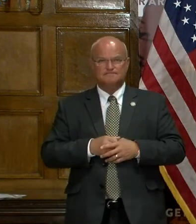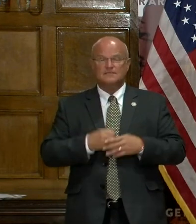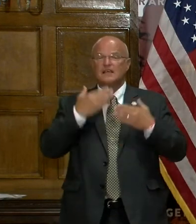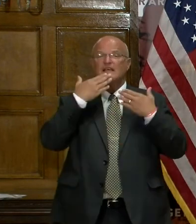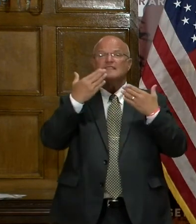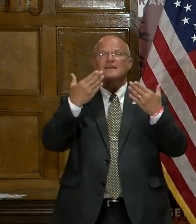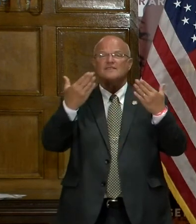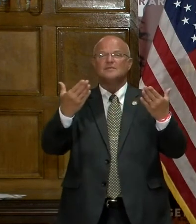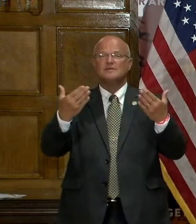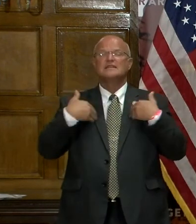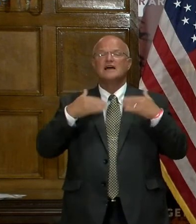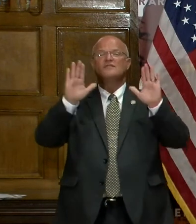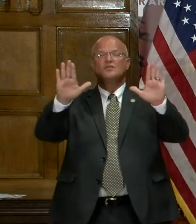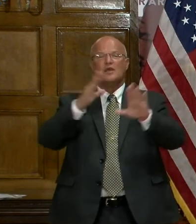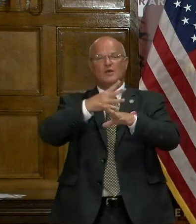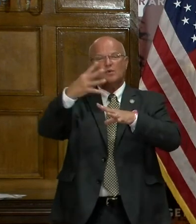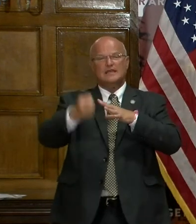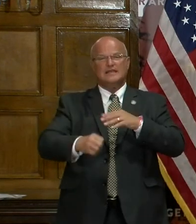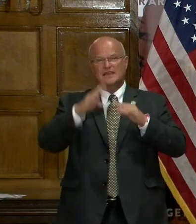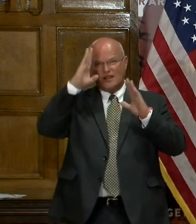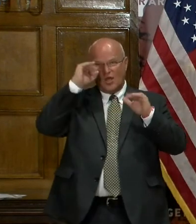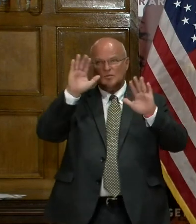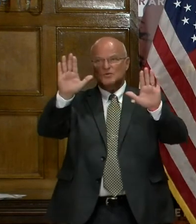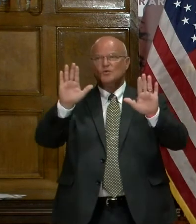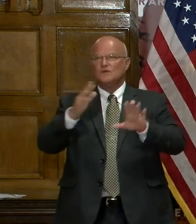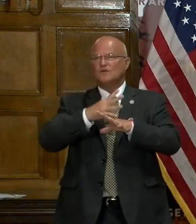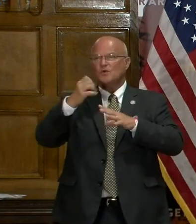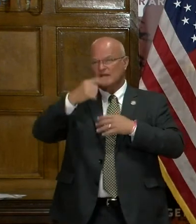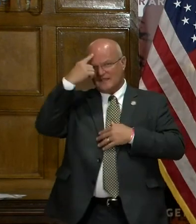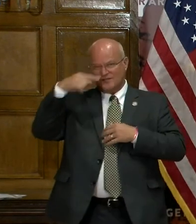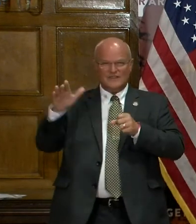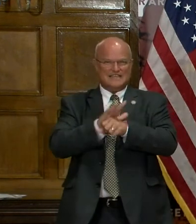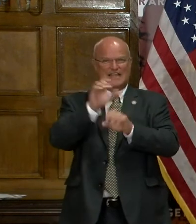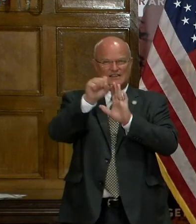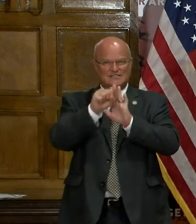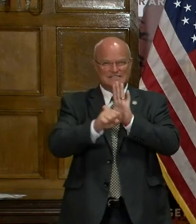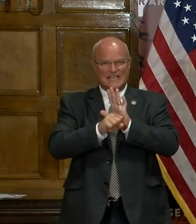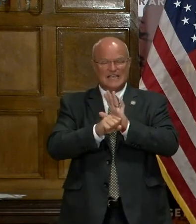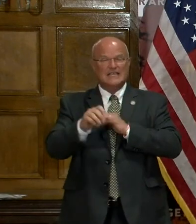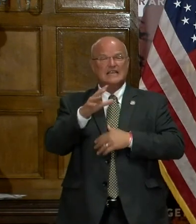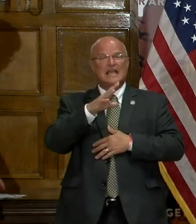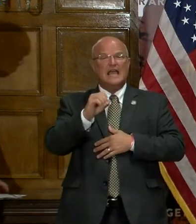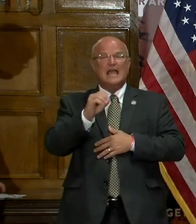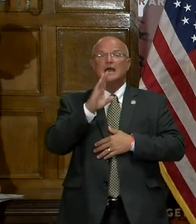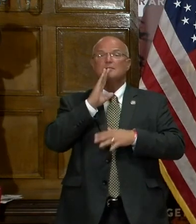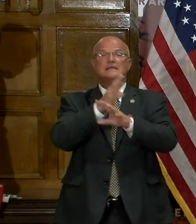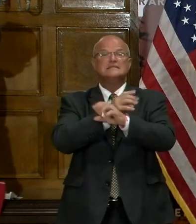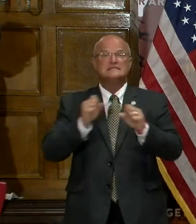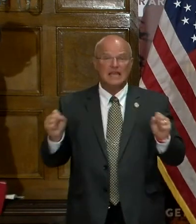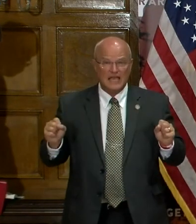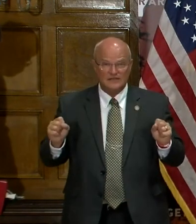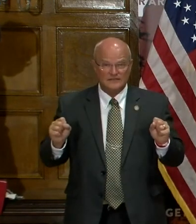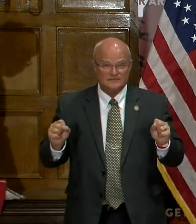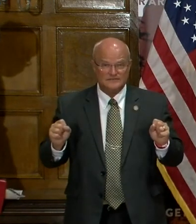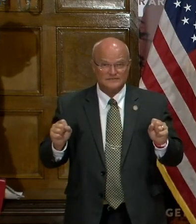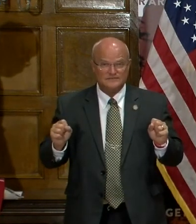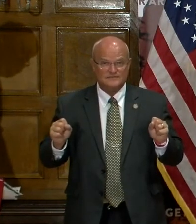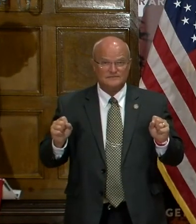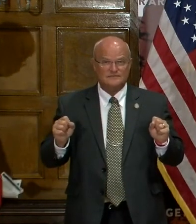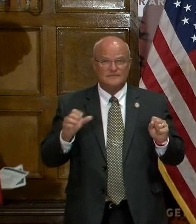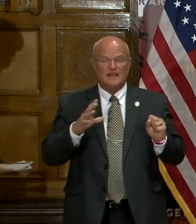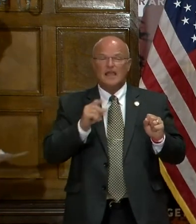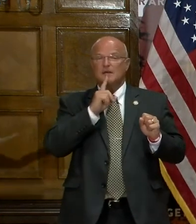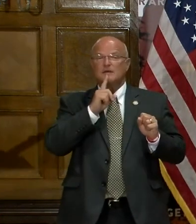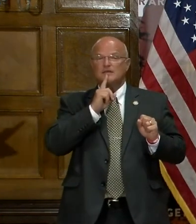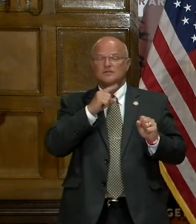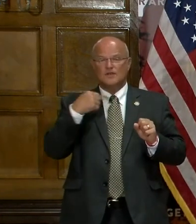Thank you all, and you have a great weekend. I hope it's a wonderful weekend for the entire state, and be safe and